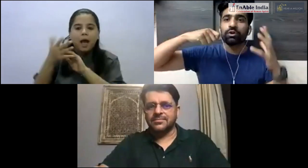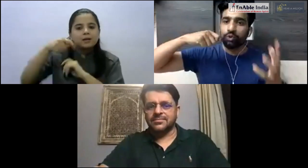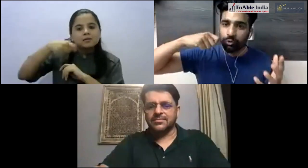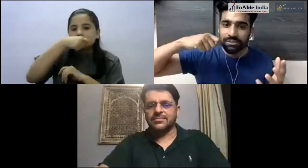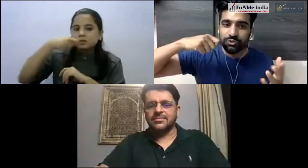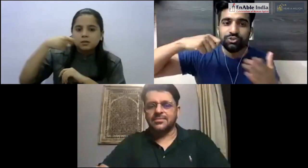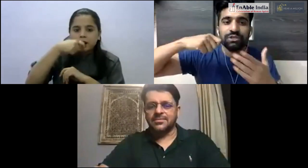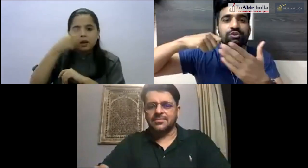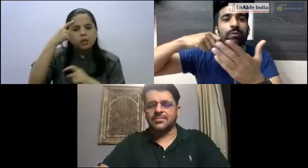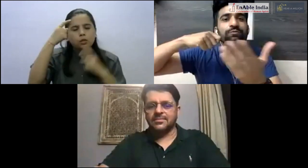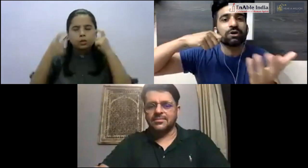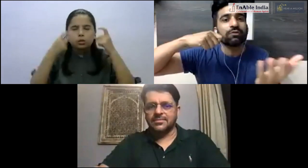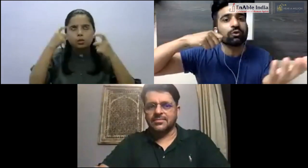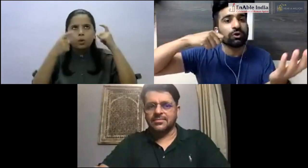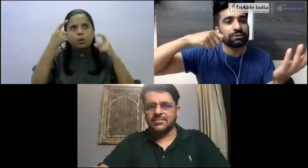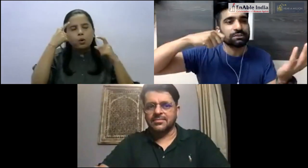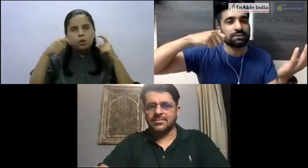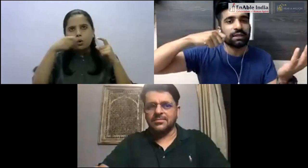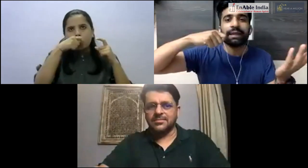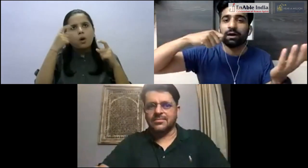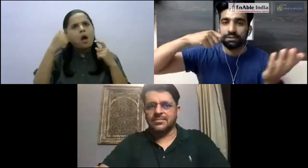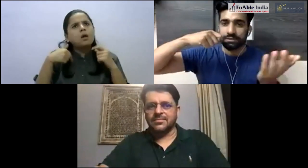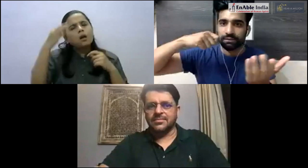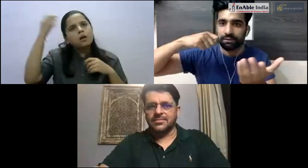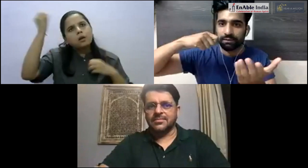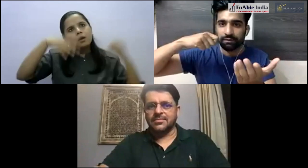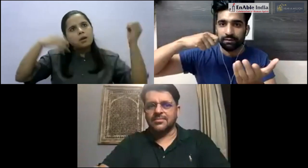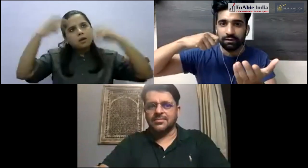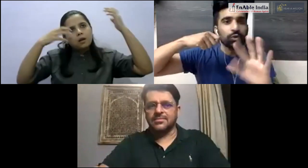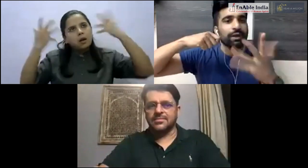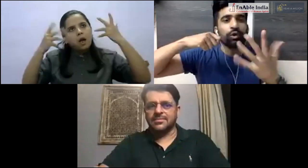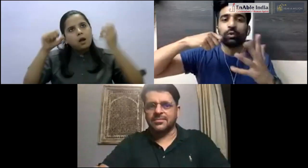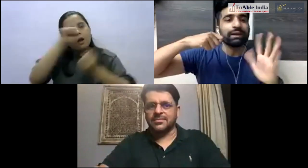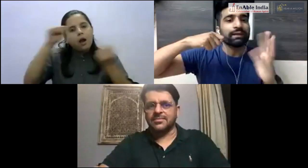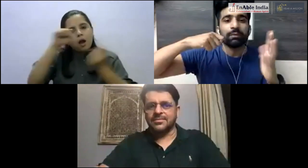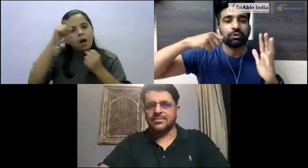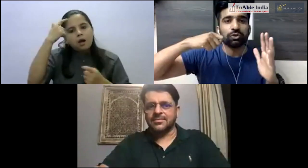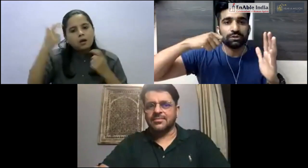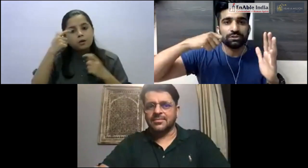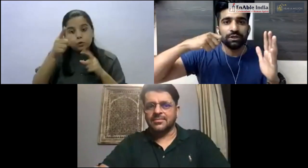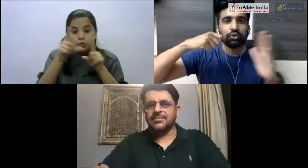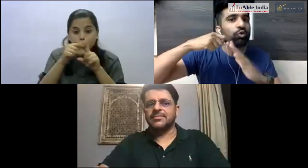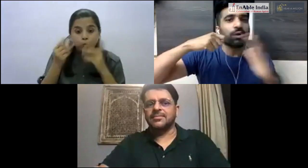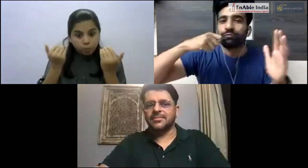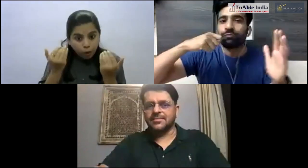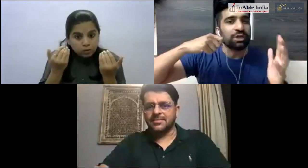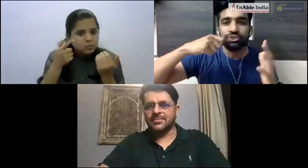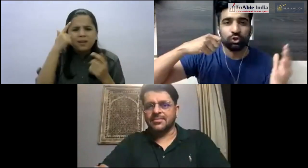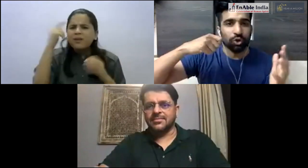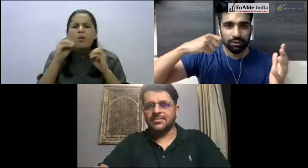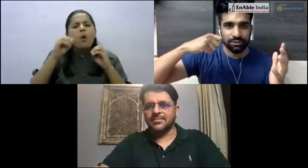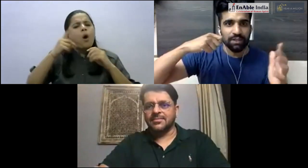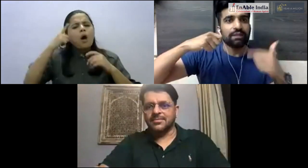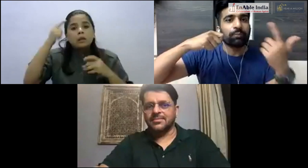What you do is you just observe your thoughts like cars. You cannot do anything about the thoughts. You don't have to judge